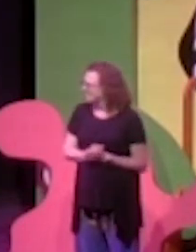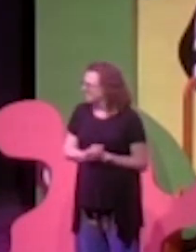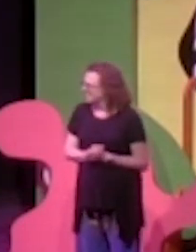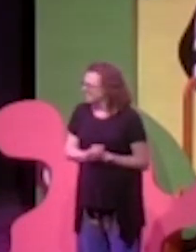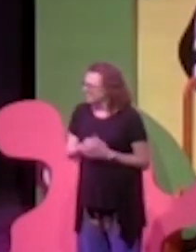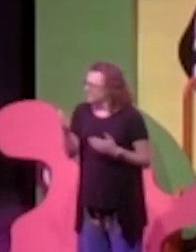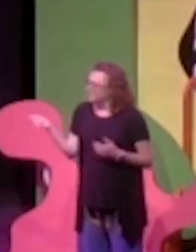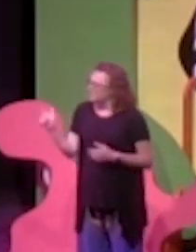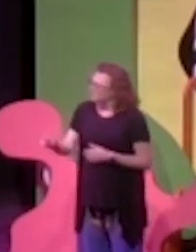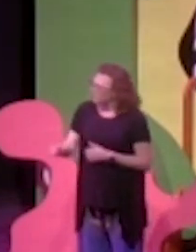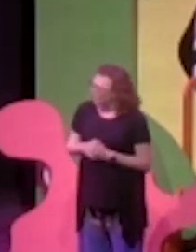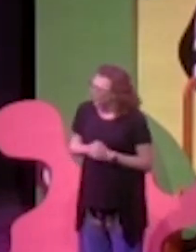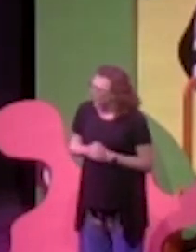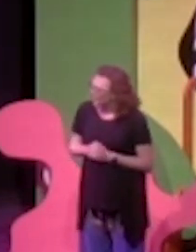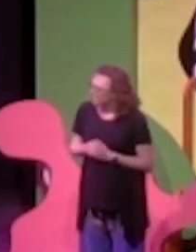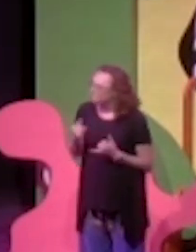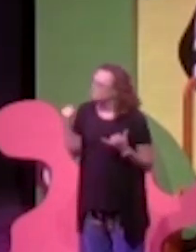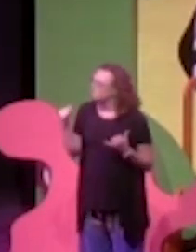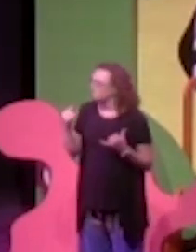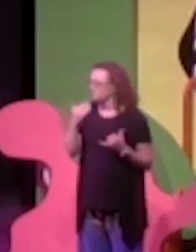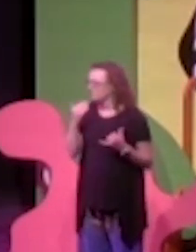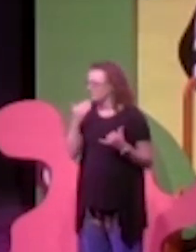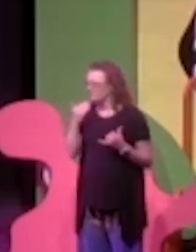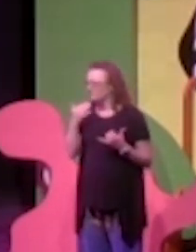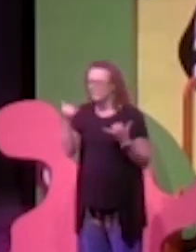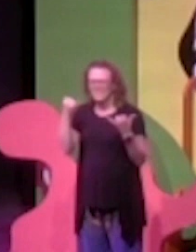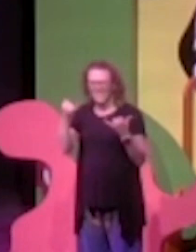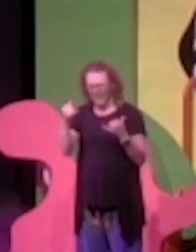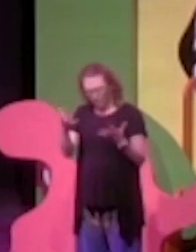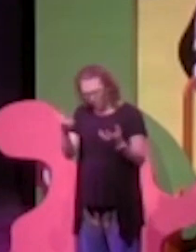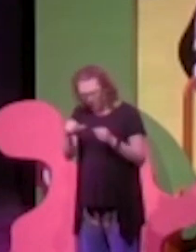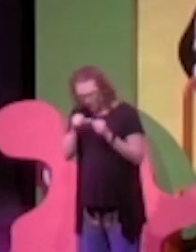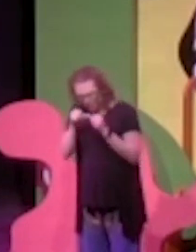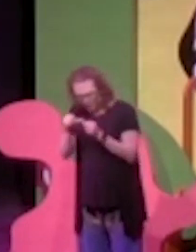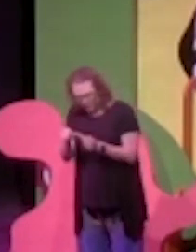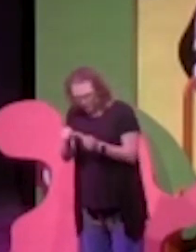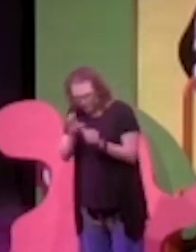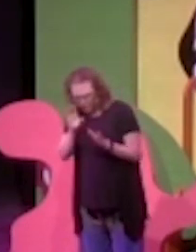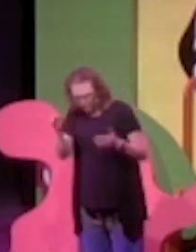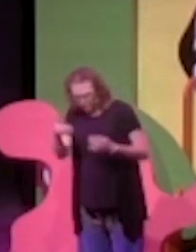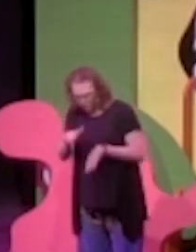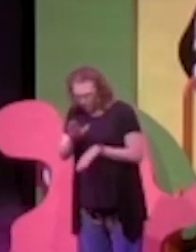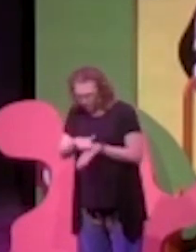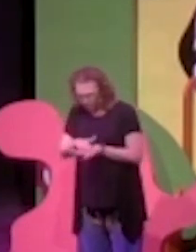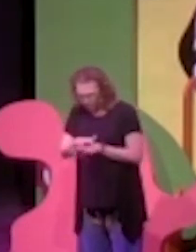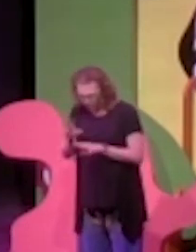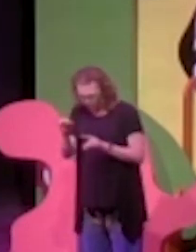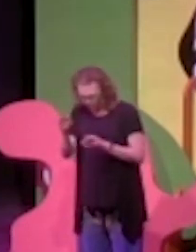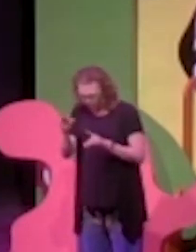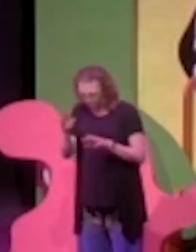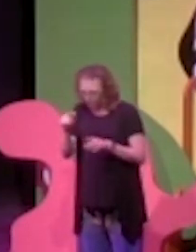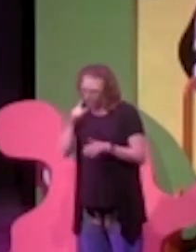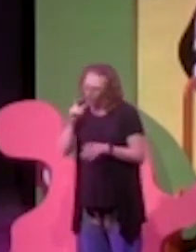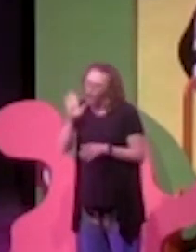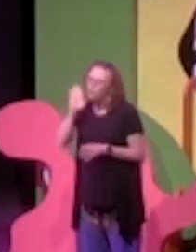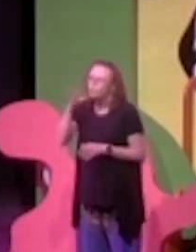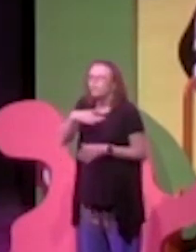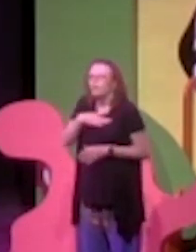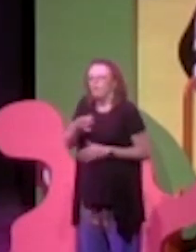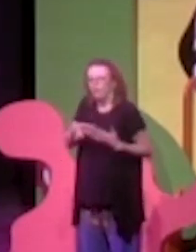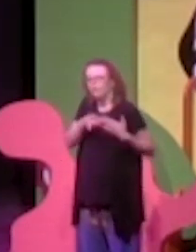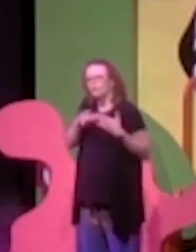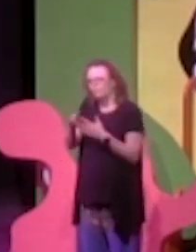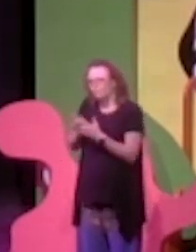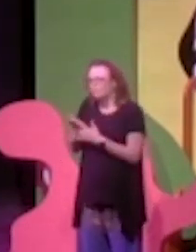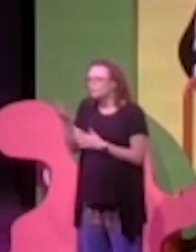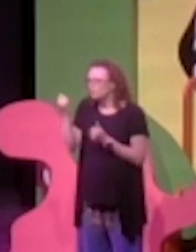we're gonna continue along. I think a line that we're tracking on, and I'm gonna take us through some of the the words